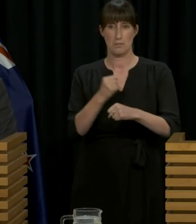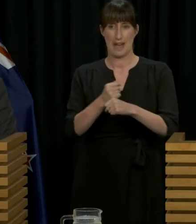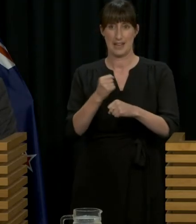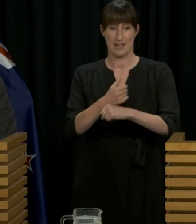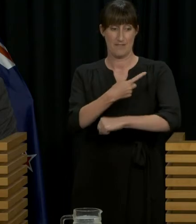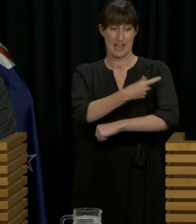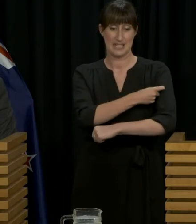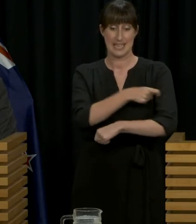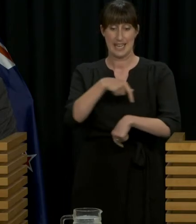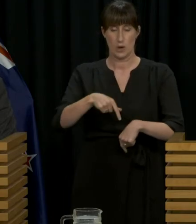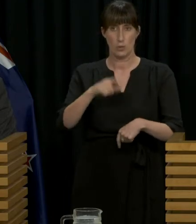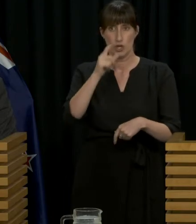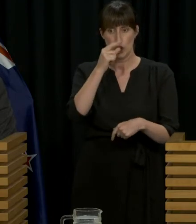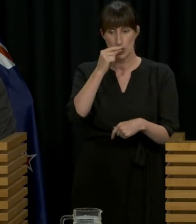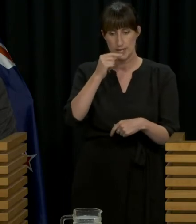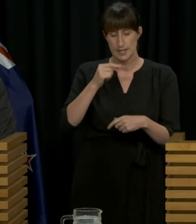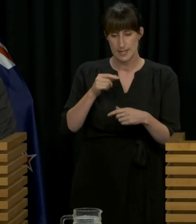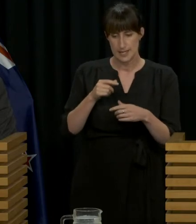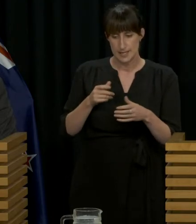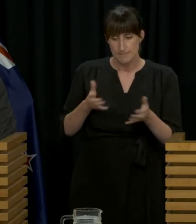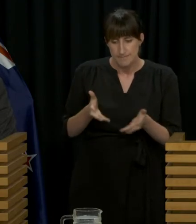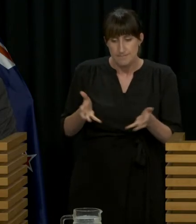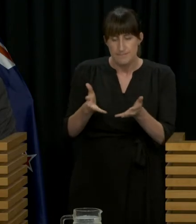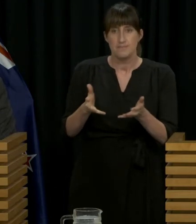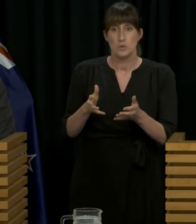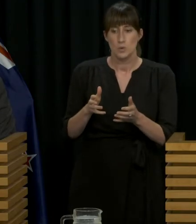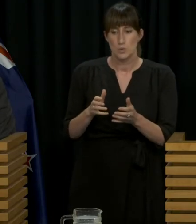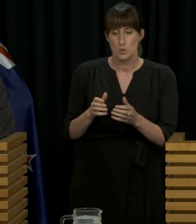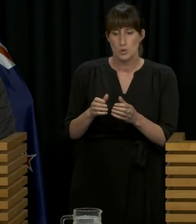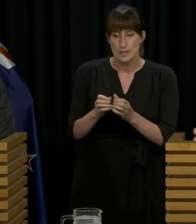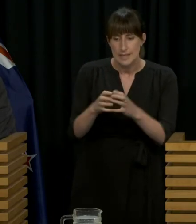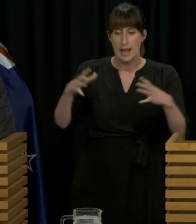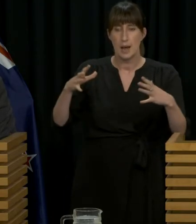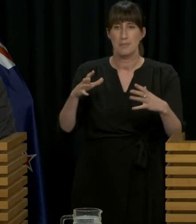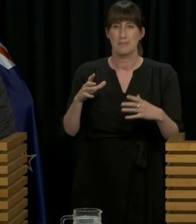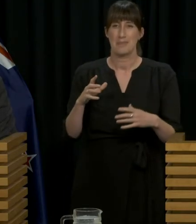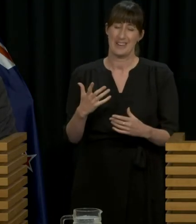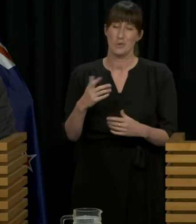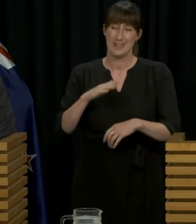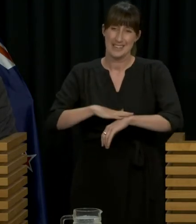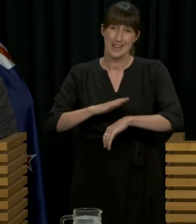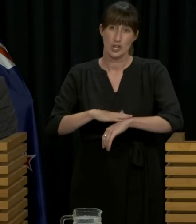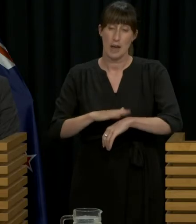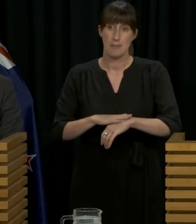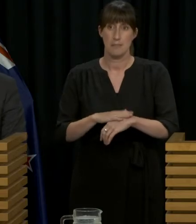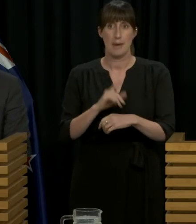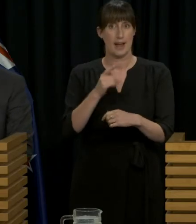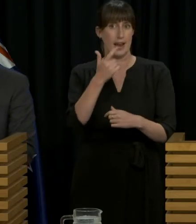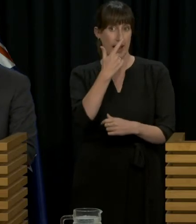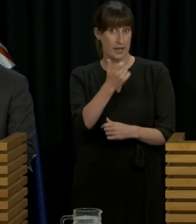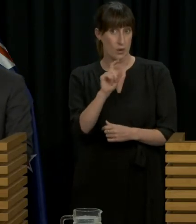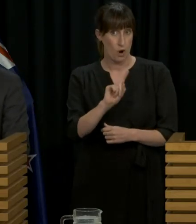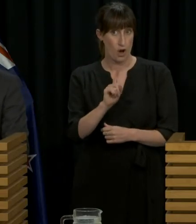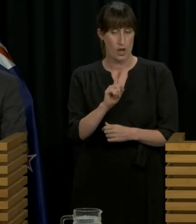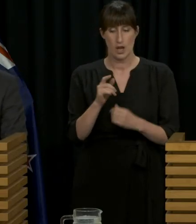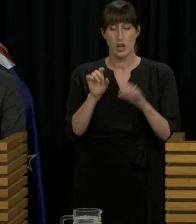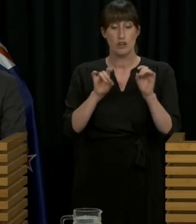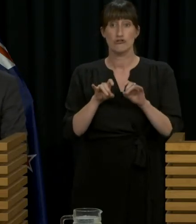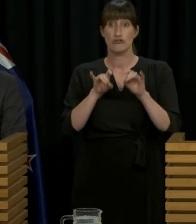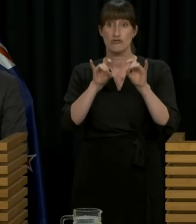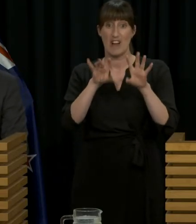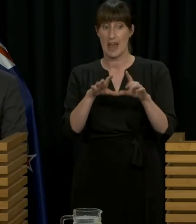quite a while to be able to stand that up if we needed to. One of the advantages we do have is we're close to Australia that has CSL, that does have